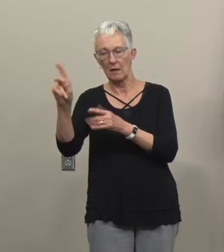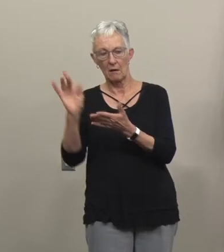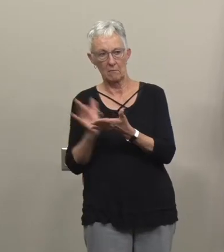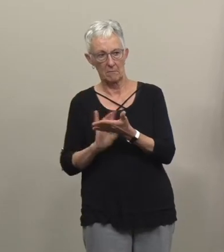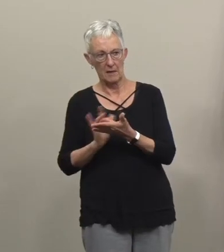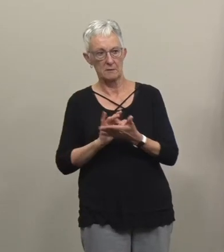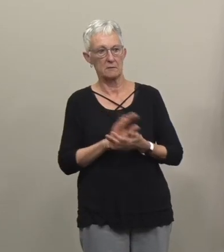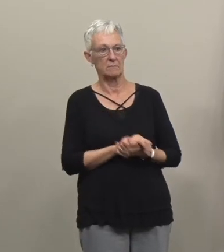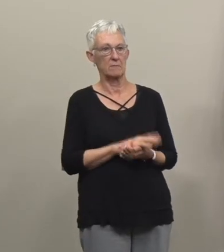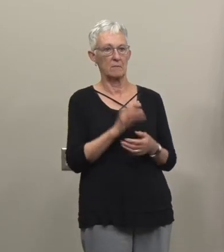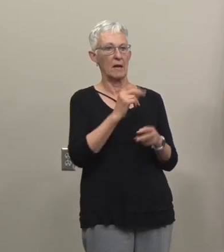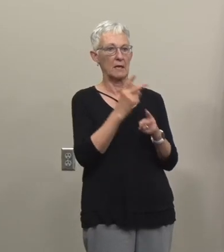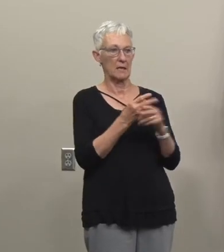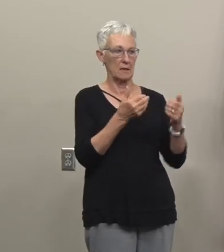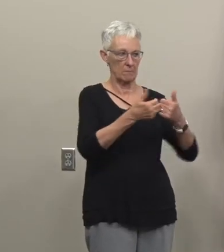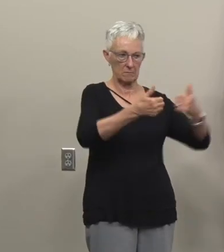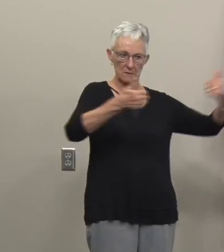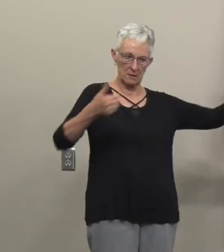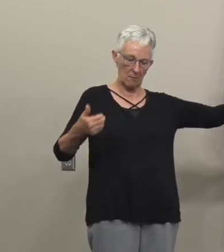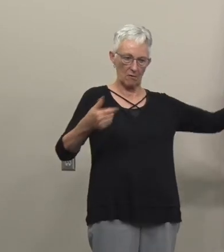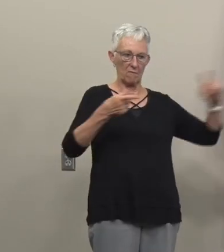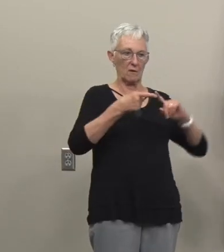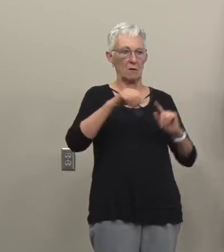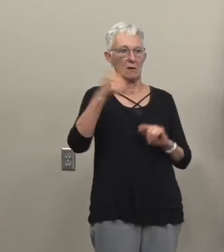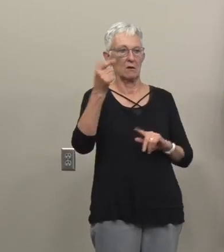outside of the home to keep safe.